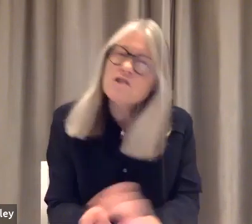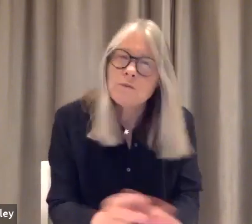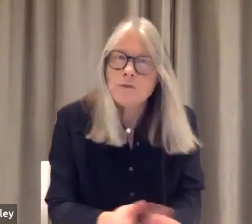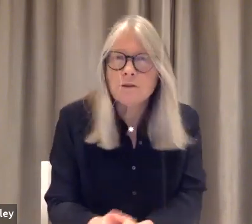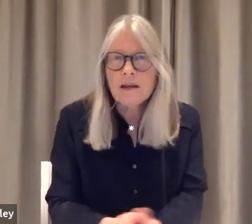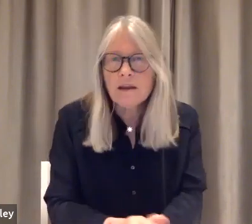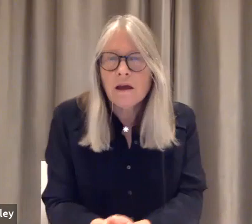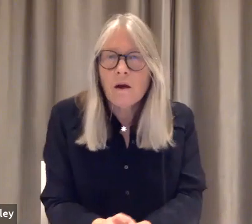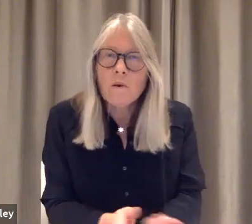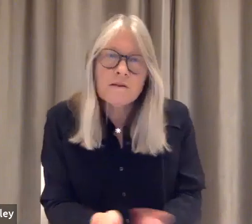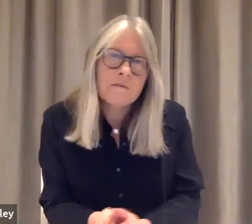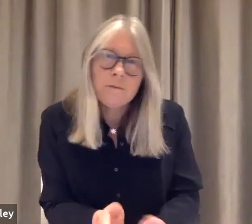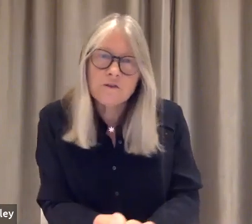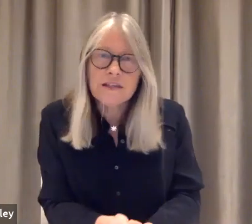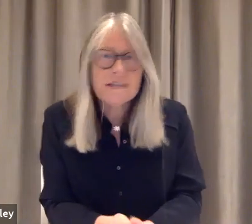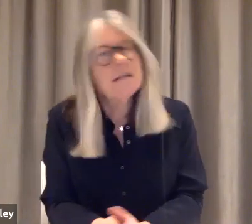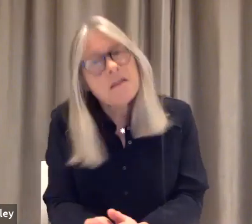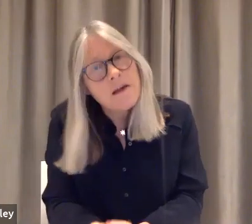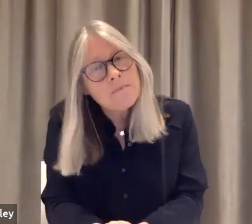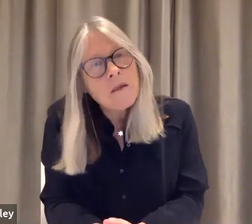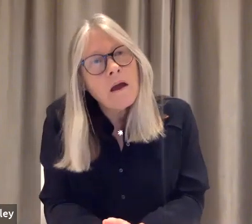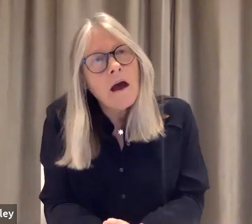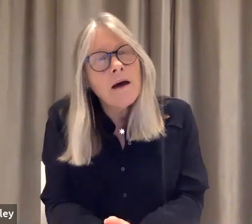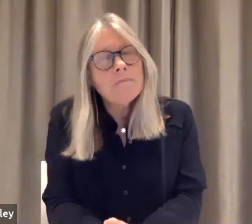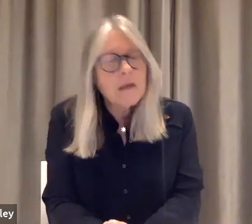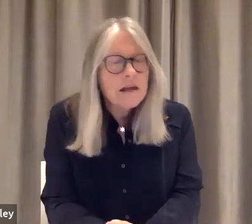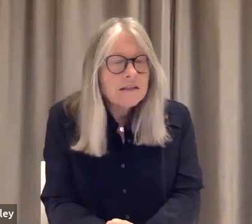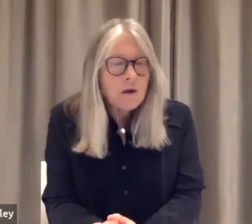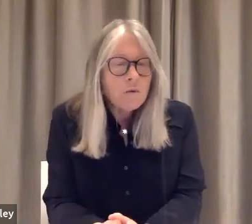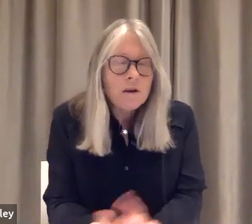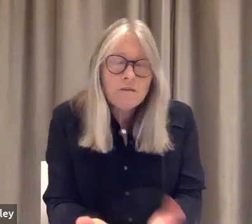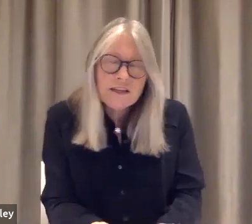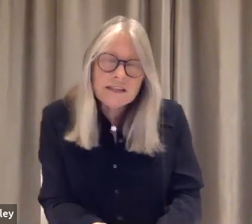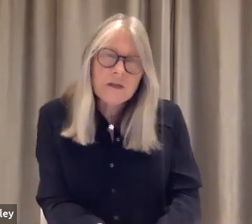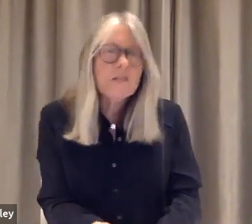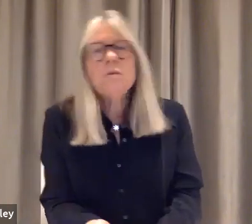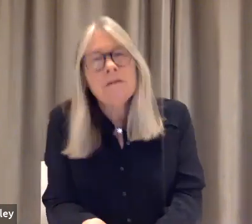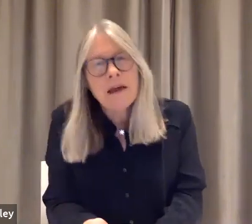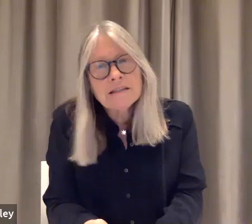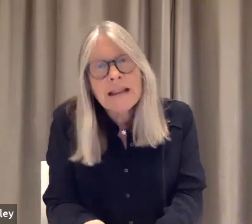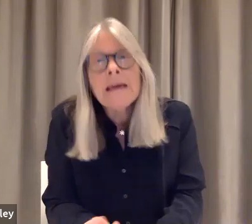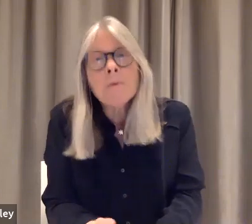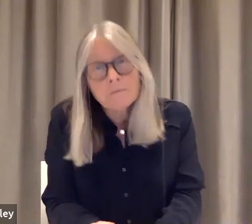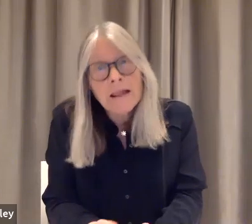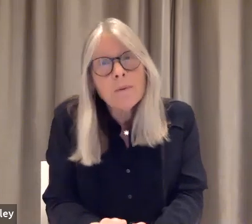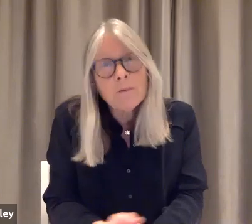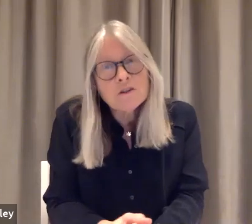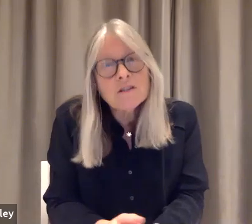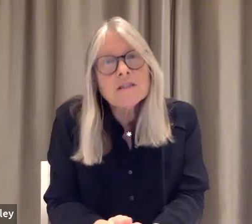switch between one emotional state and another. So one of the first things we can do around that is label emotions, make